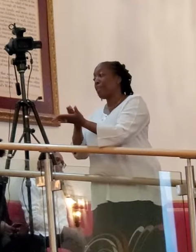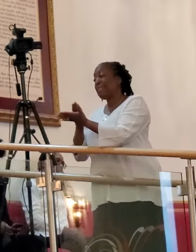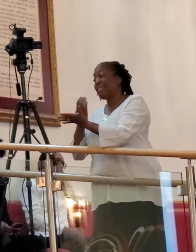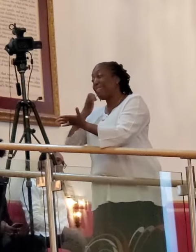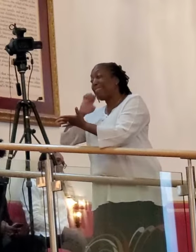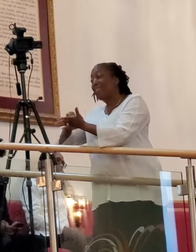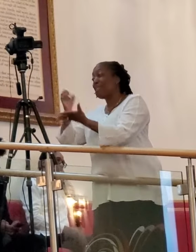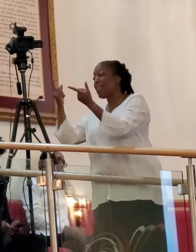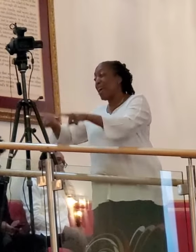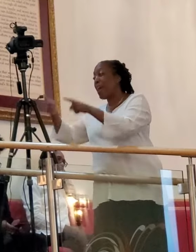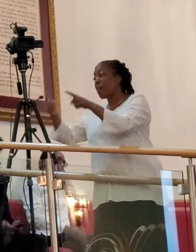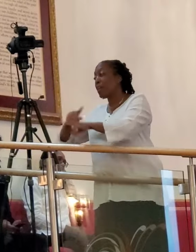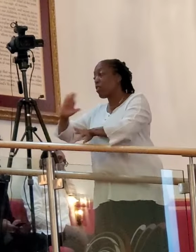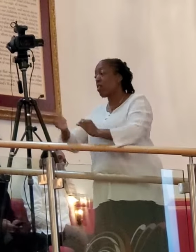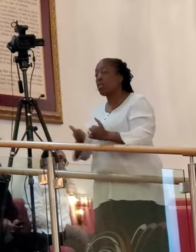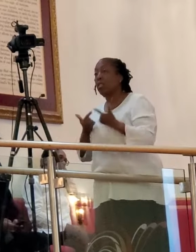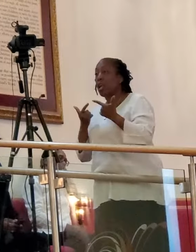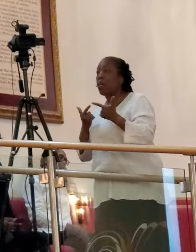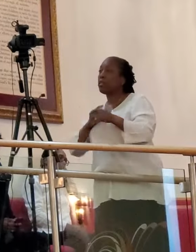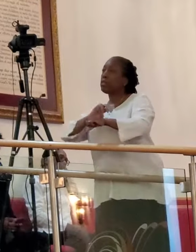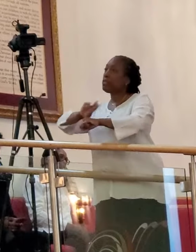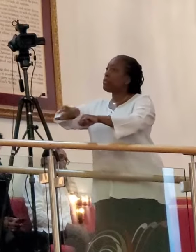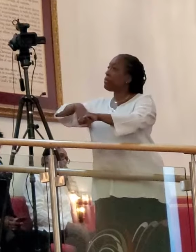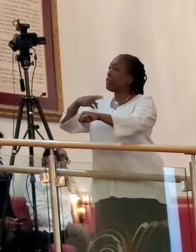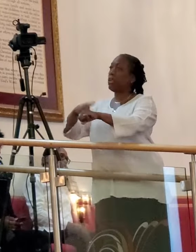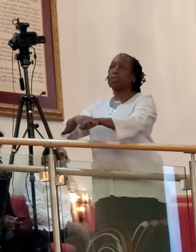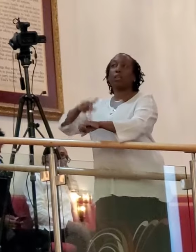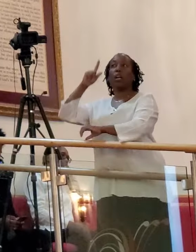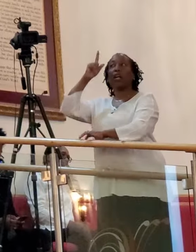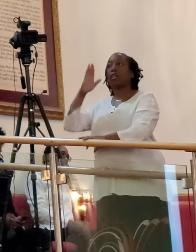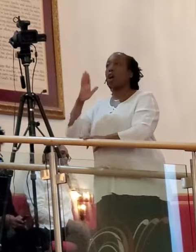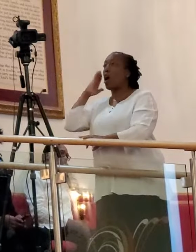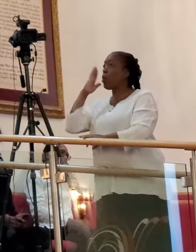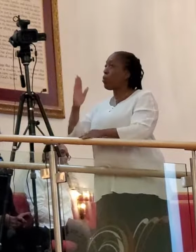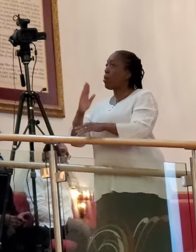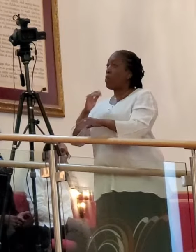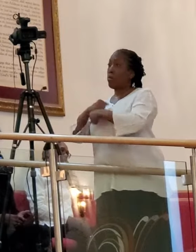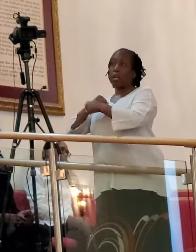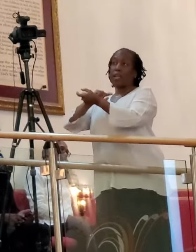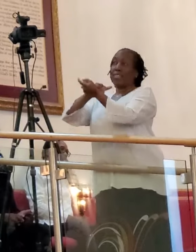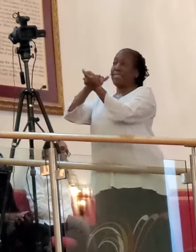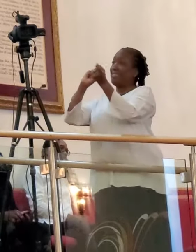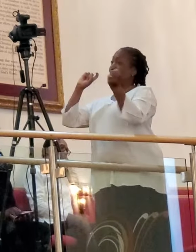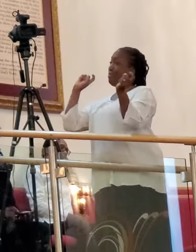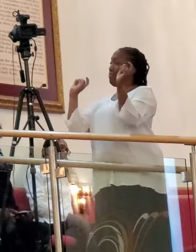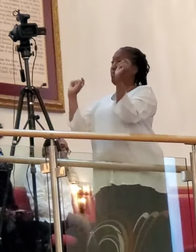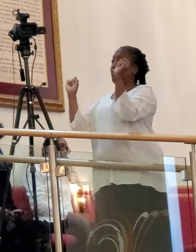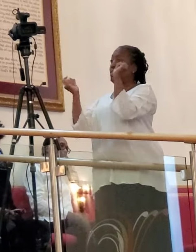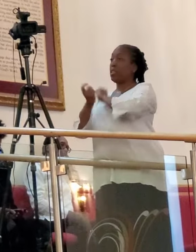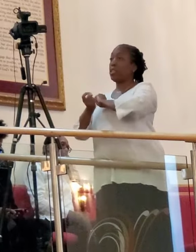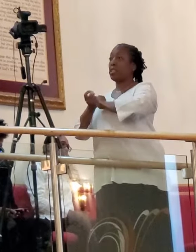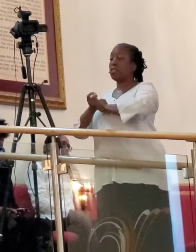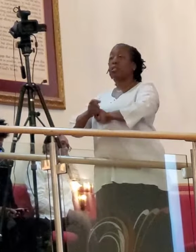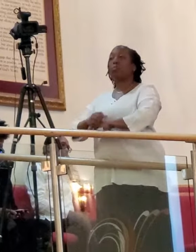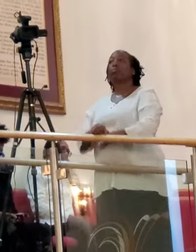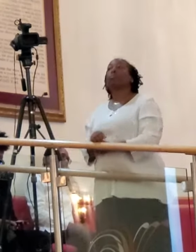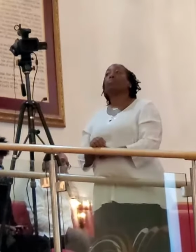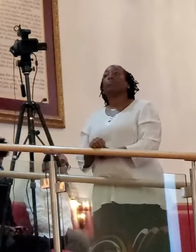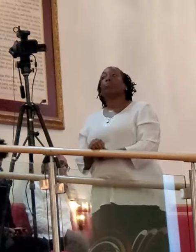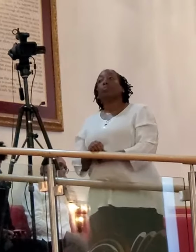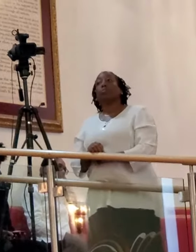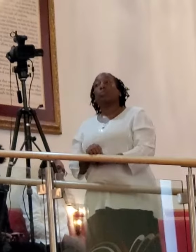on in your life and in this nation, God is going to make a change that is not going to be in